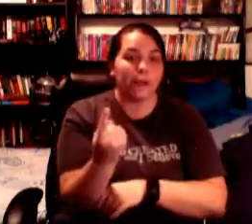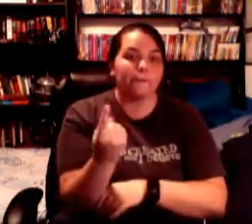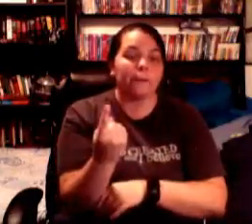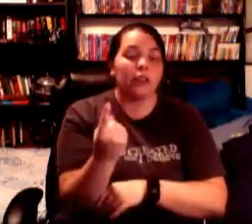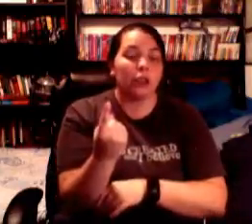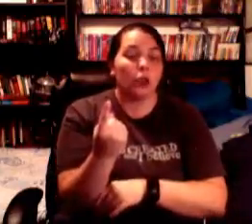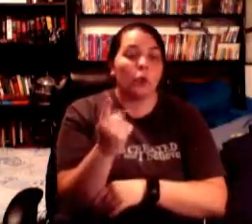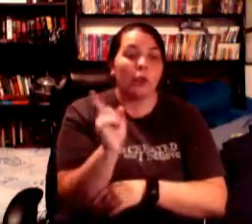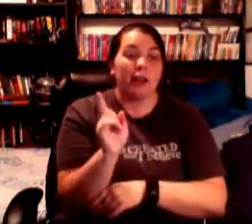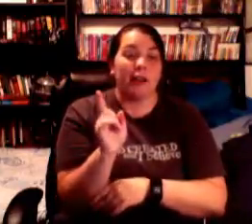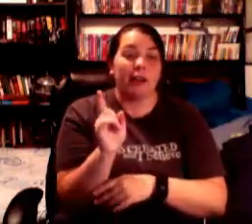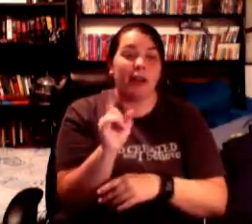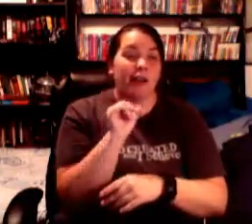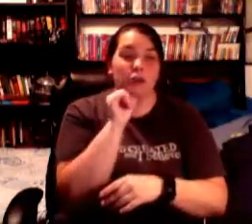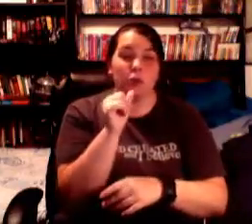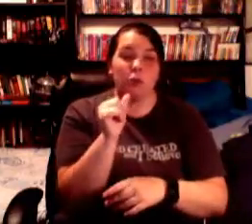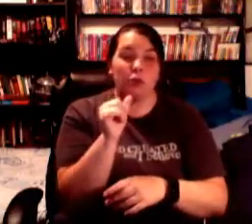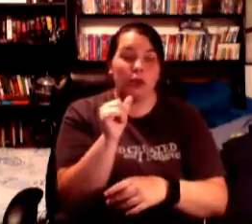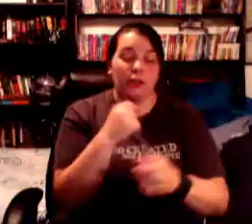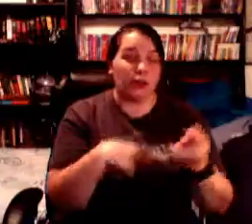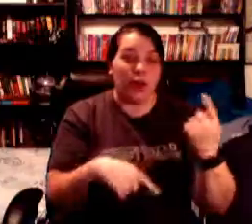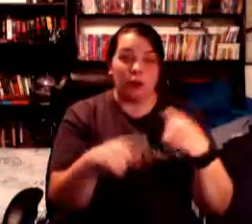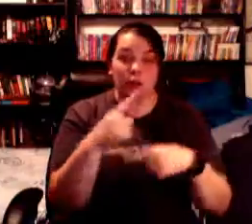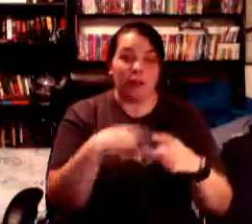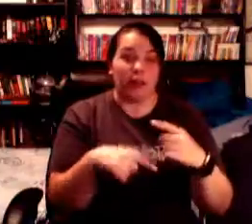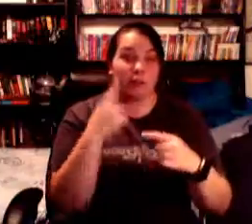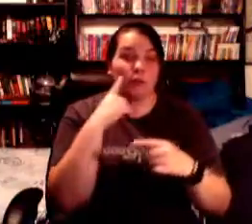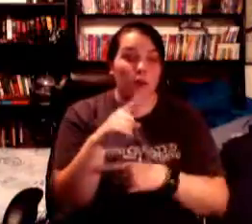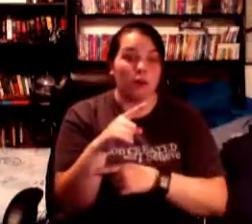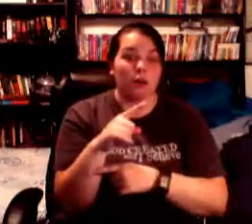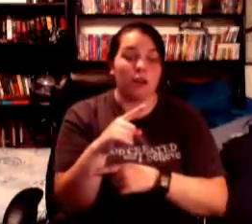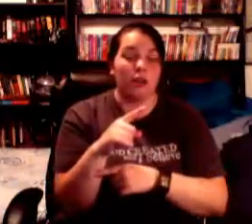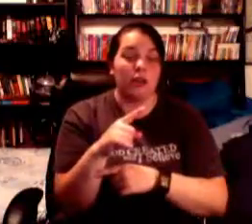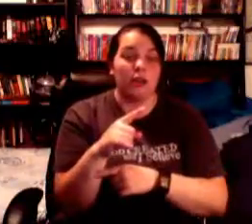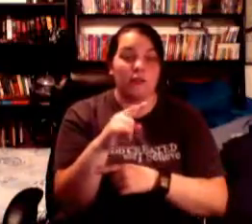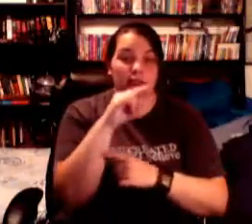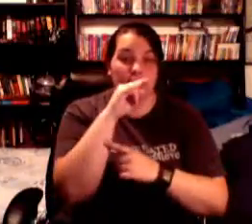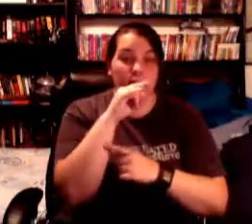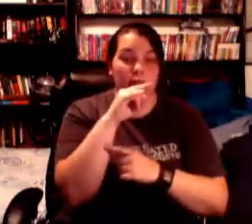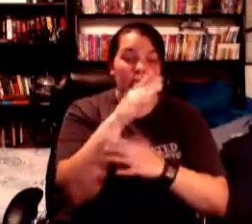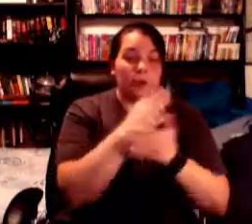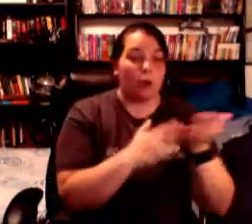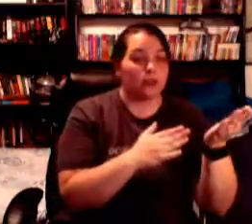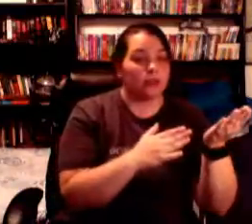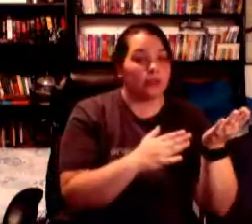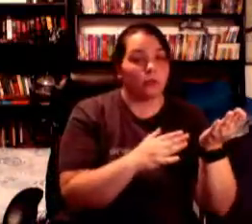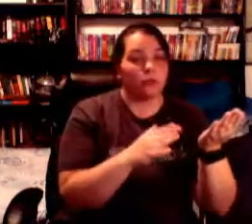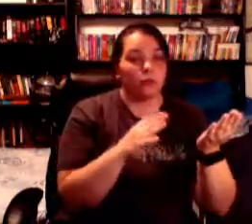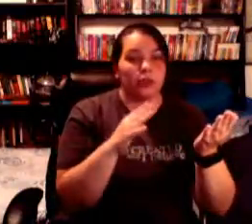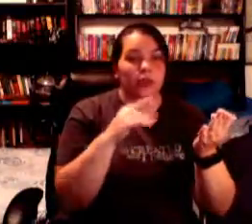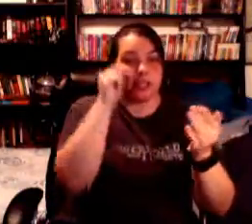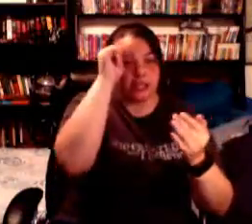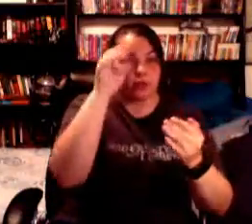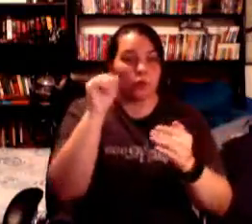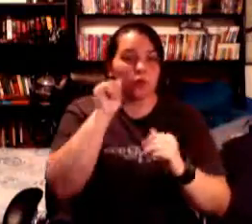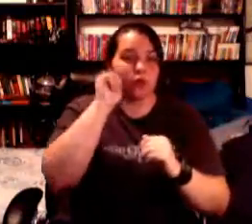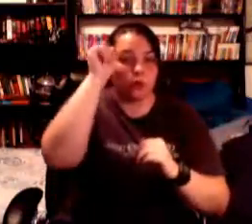only, where I don't sign for the parts for the teens or the